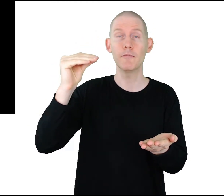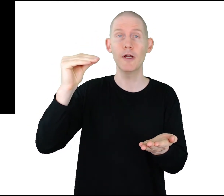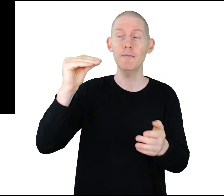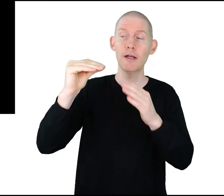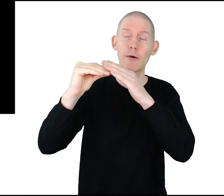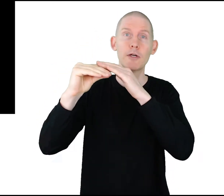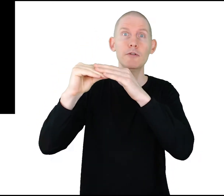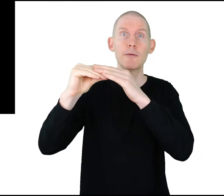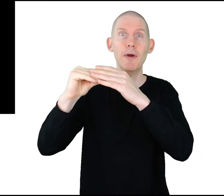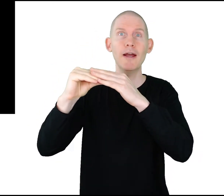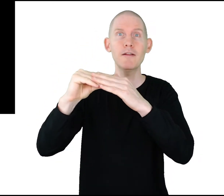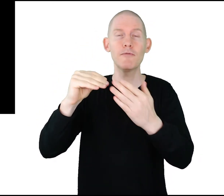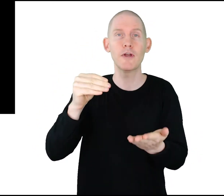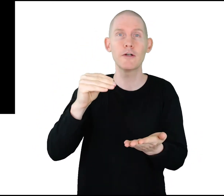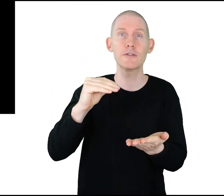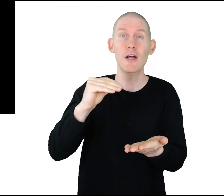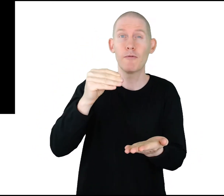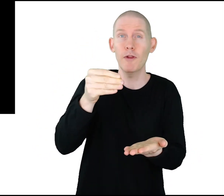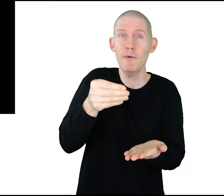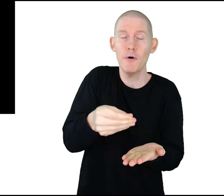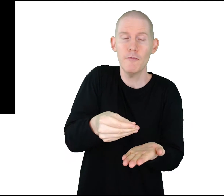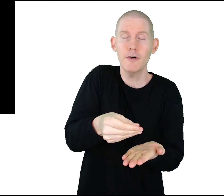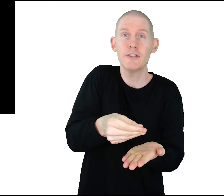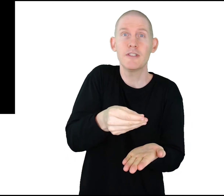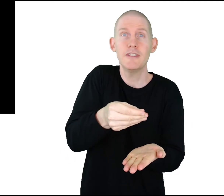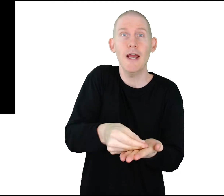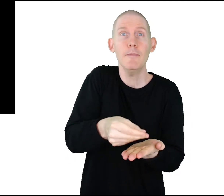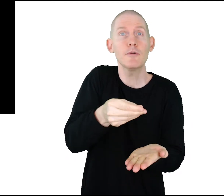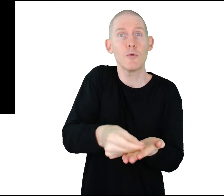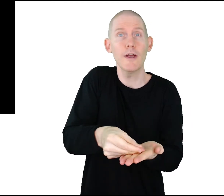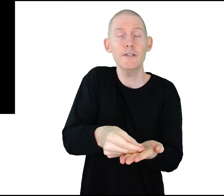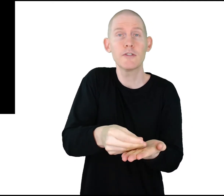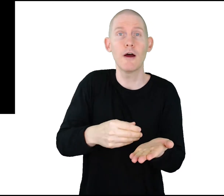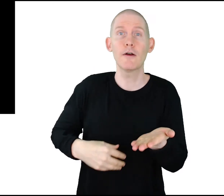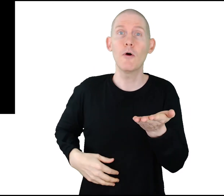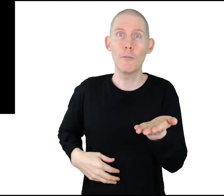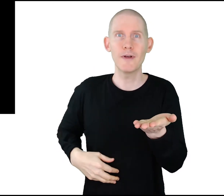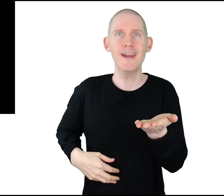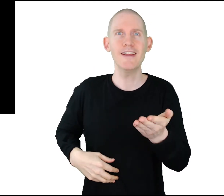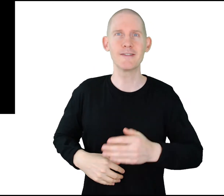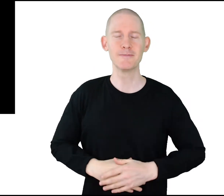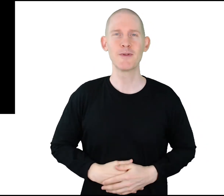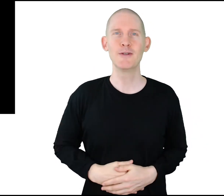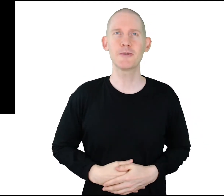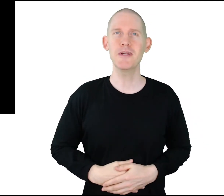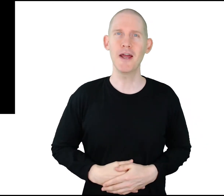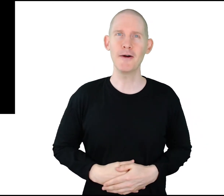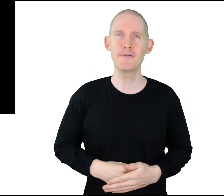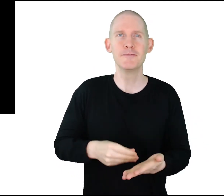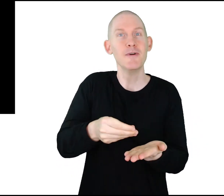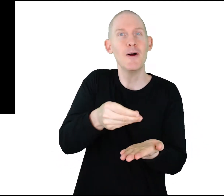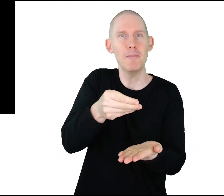right? Now we're going to use the back of the fingers, flip it over, and just tap twice on our open hand. So we have